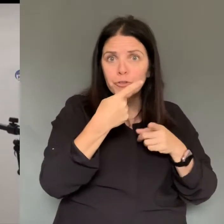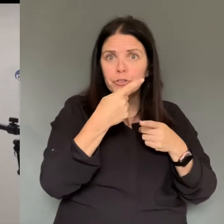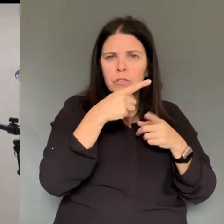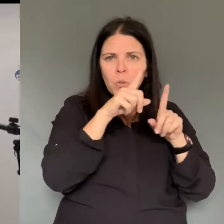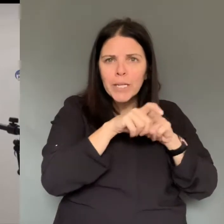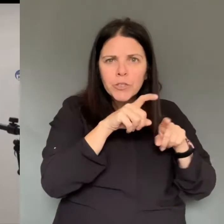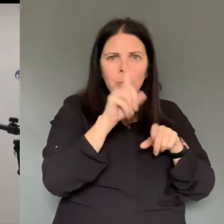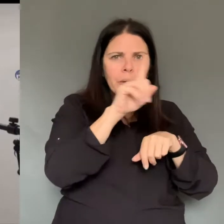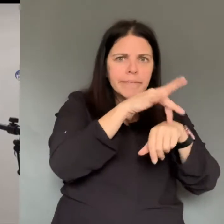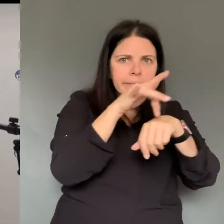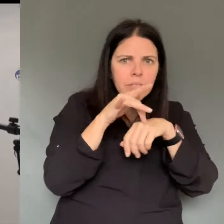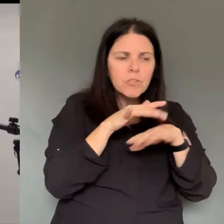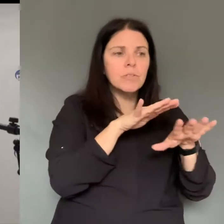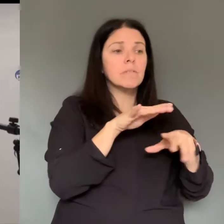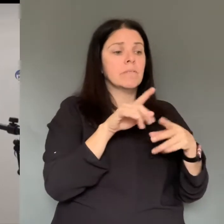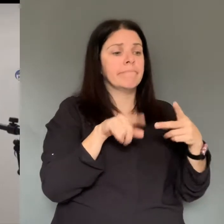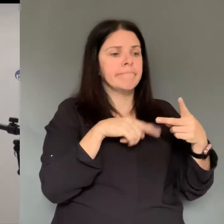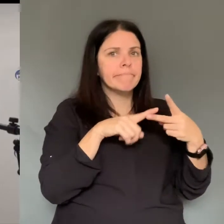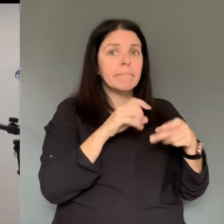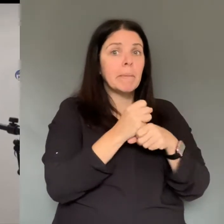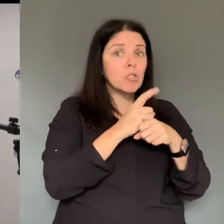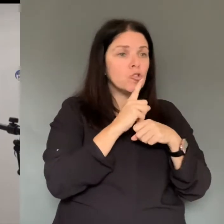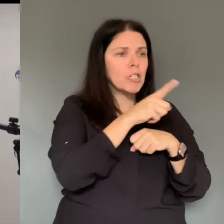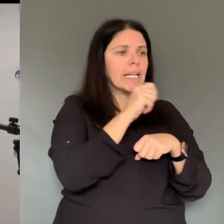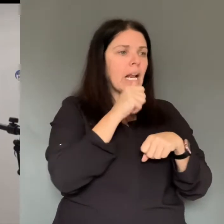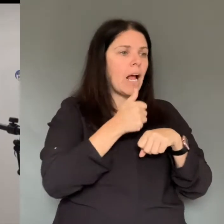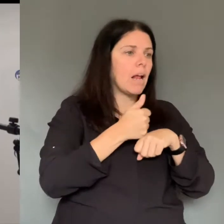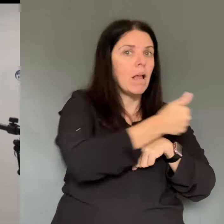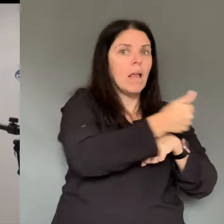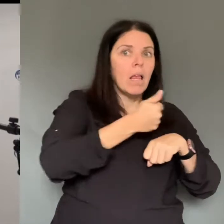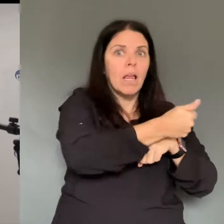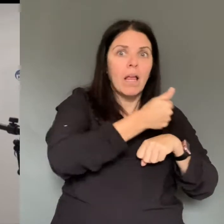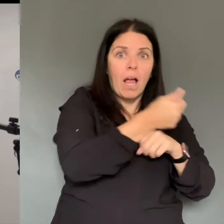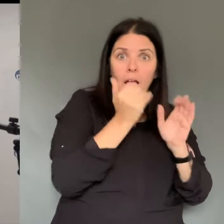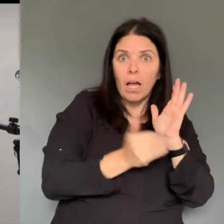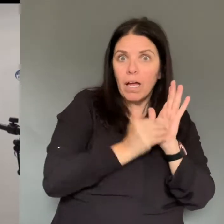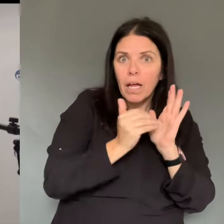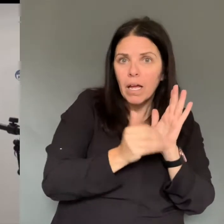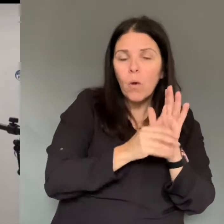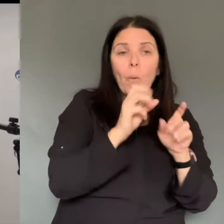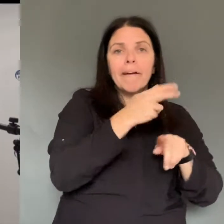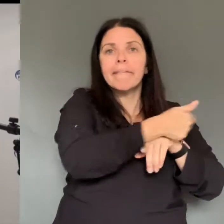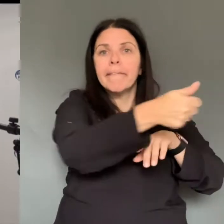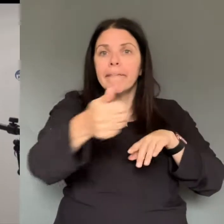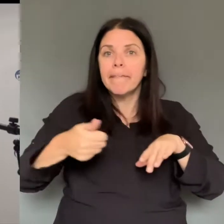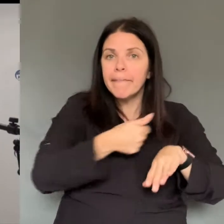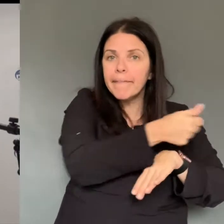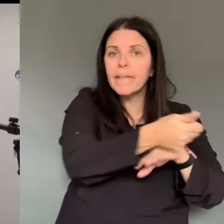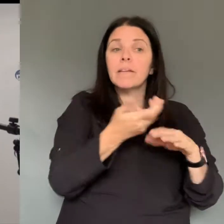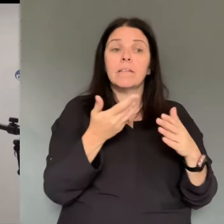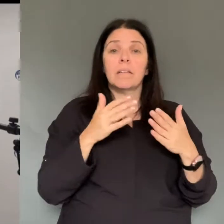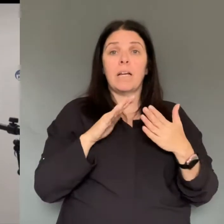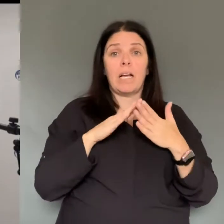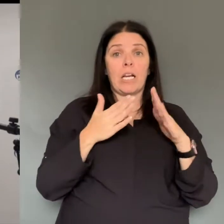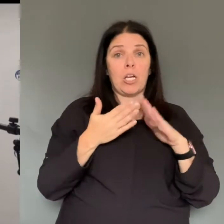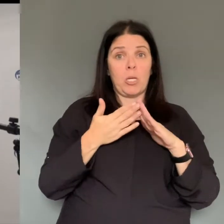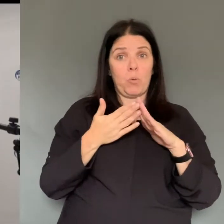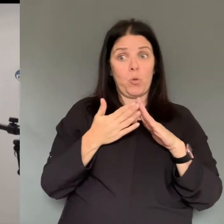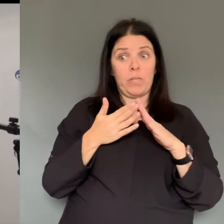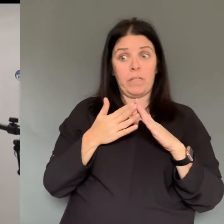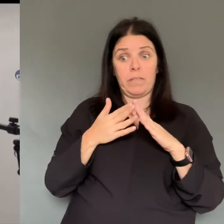the employer, whether it's the individual themselves. And we like to see everyone working together for the same